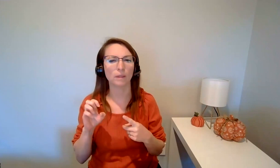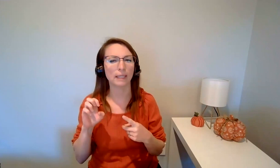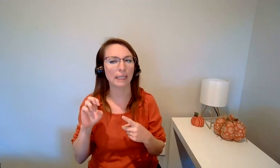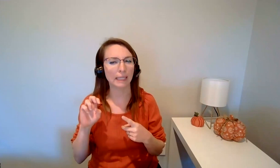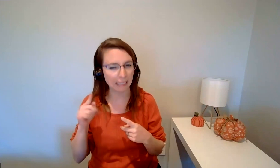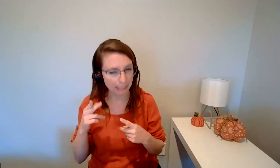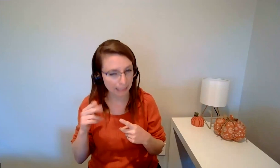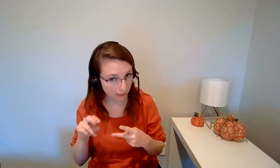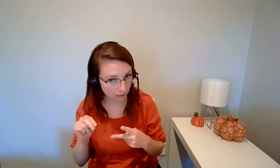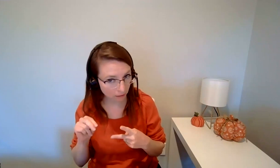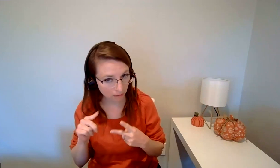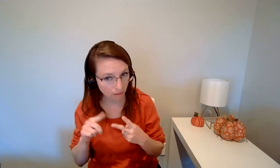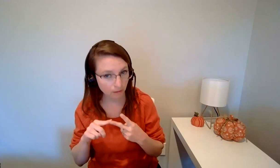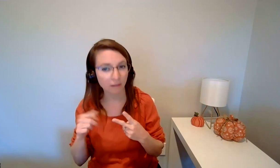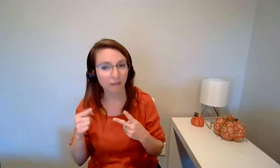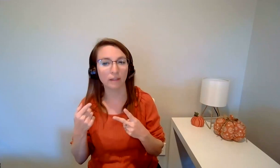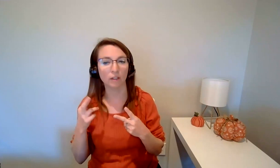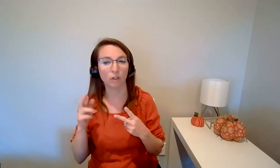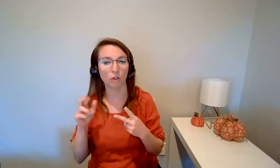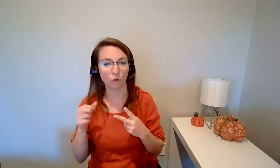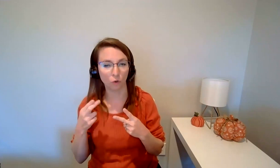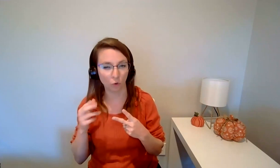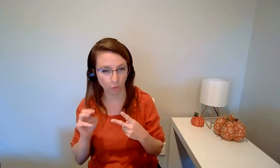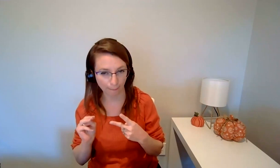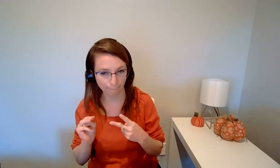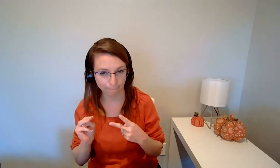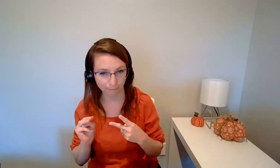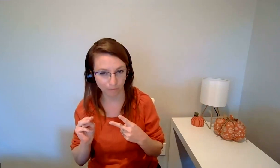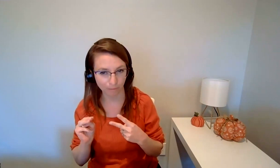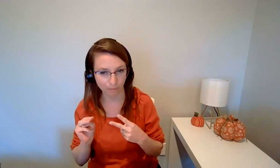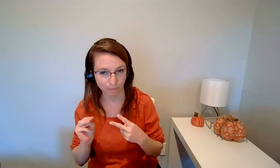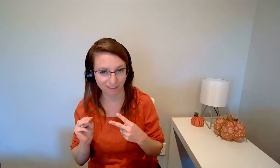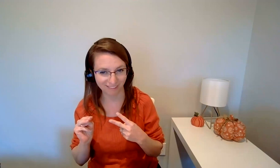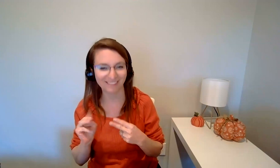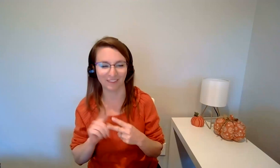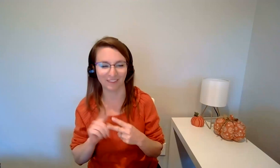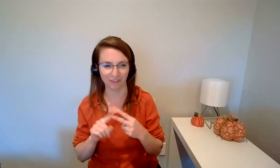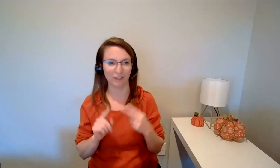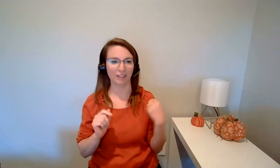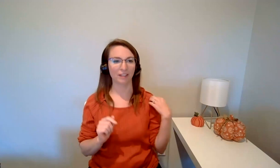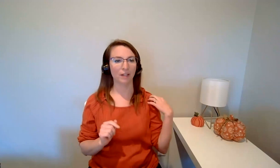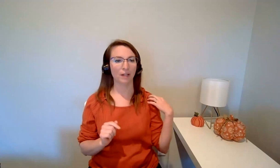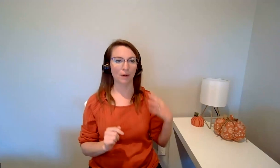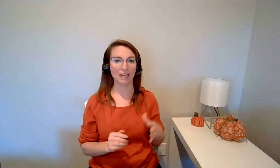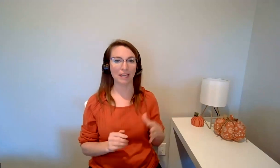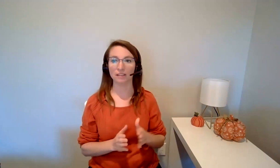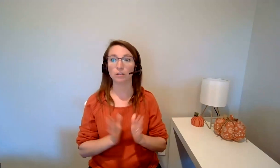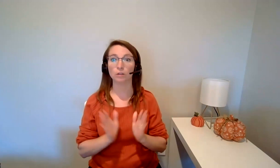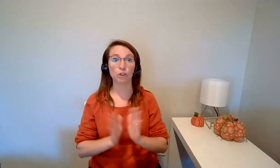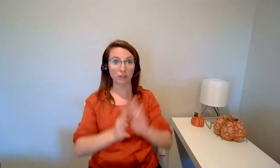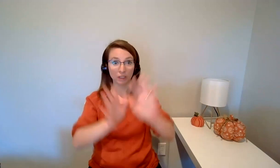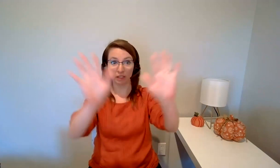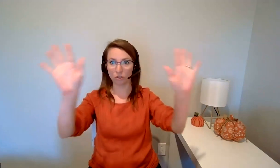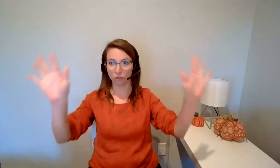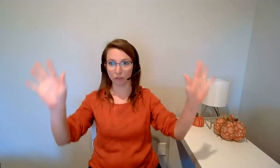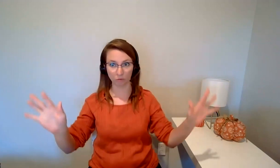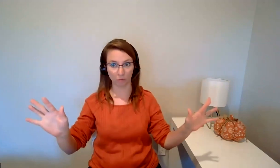So Ethan and then Graham, right? Okay, very good. Okay, so just in general